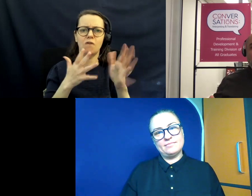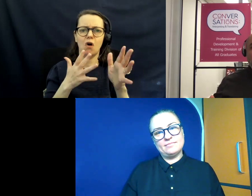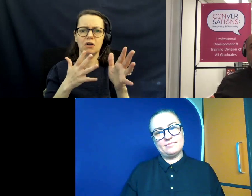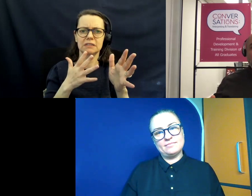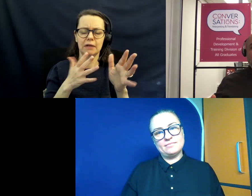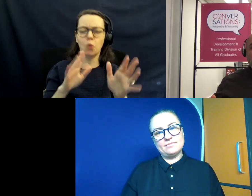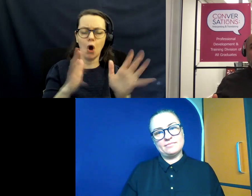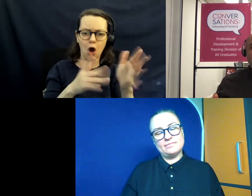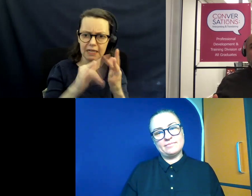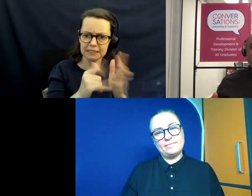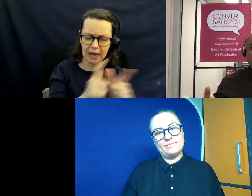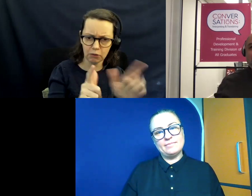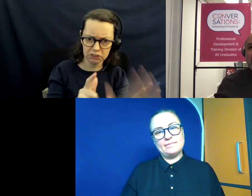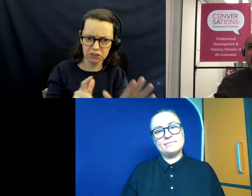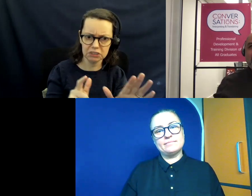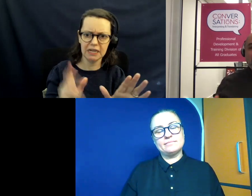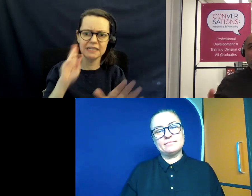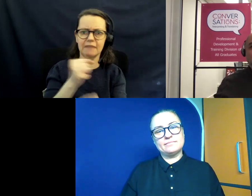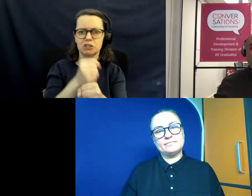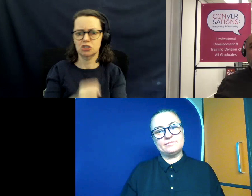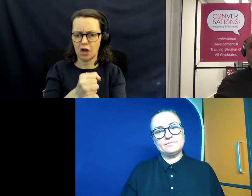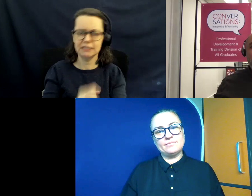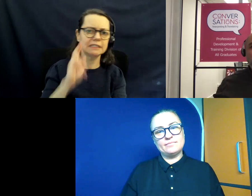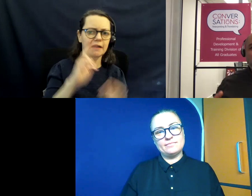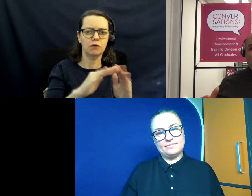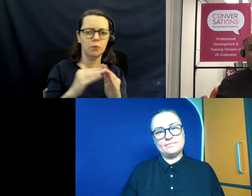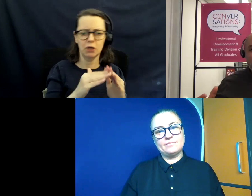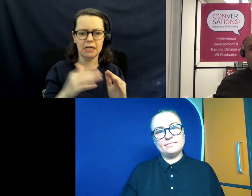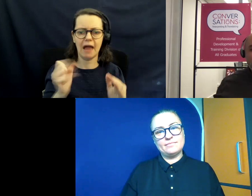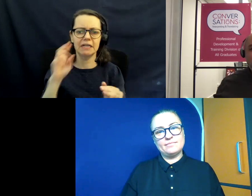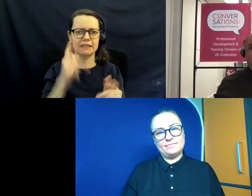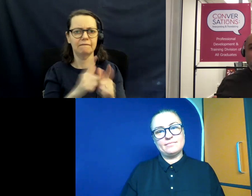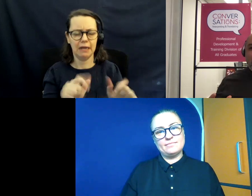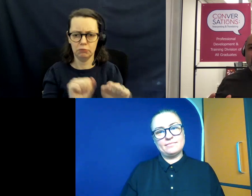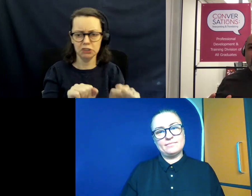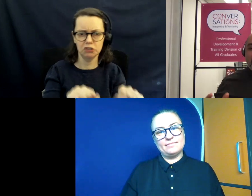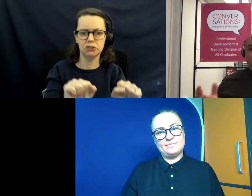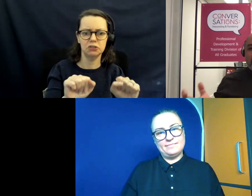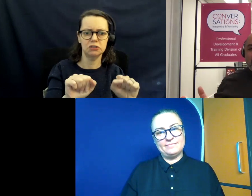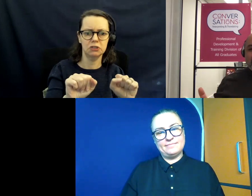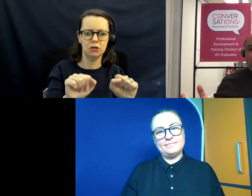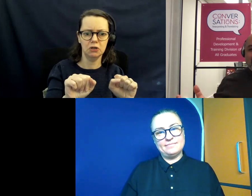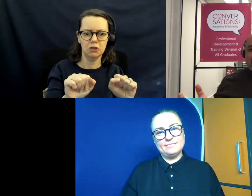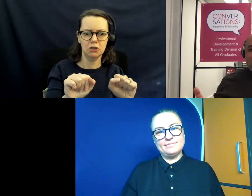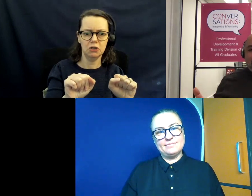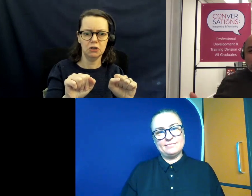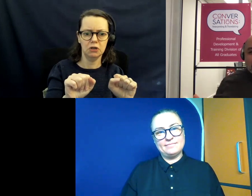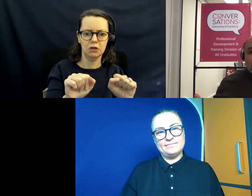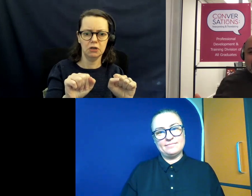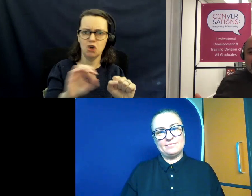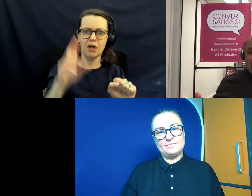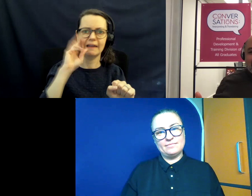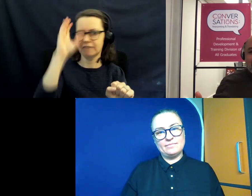and there's the deaf society, deaf community in the world, there's a deaf language, but it's not like there's a deaf